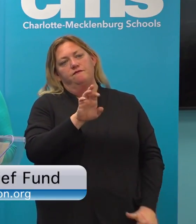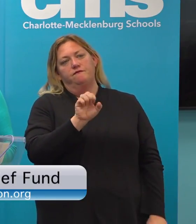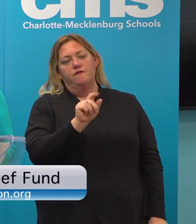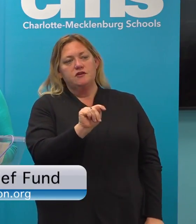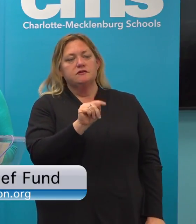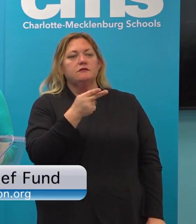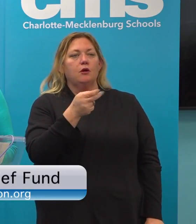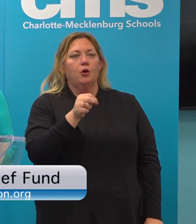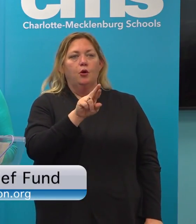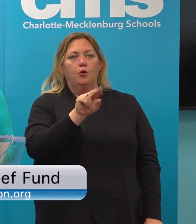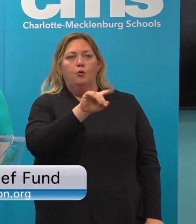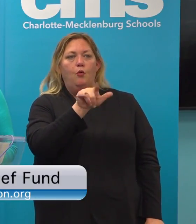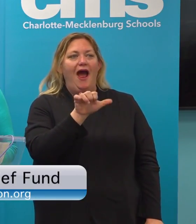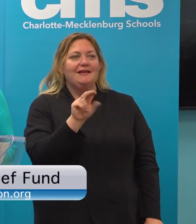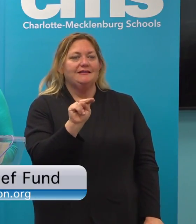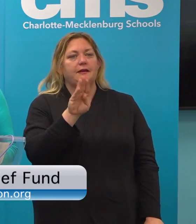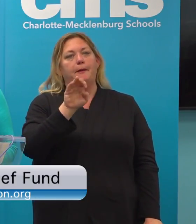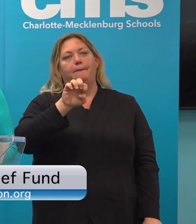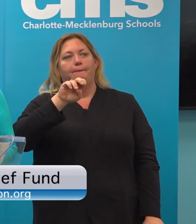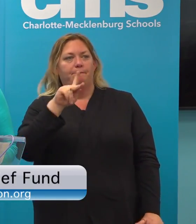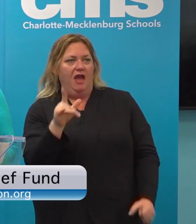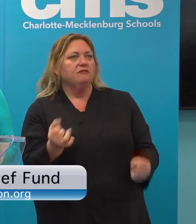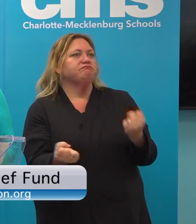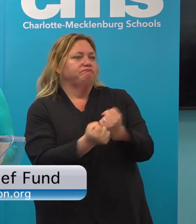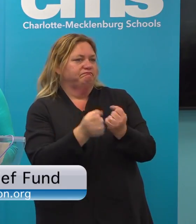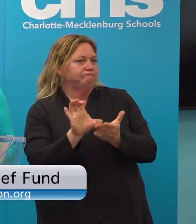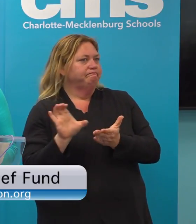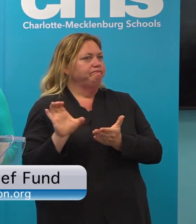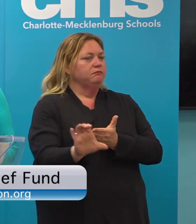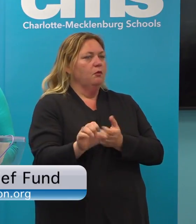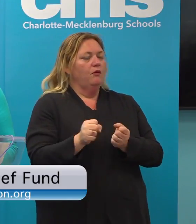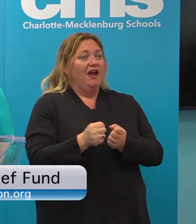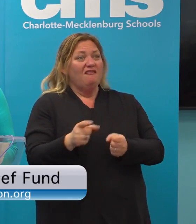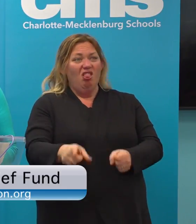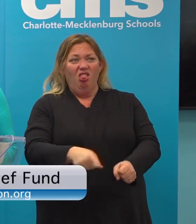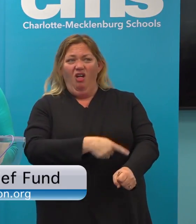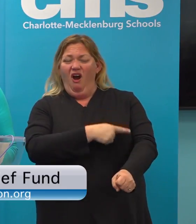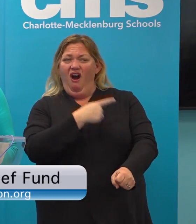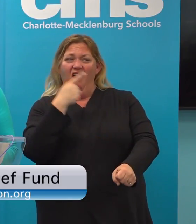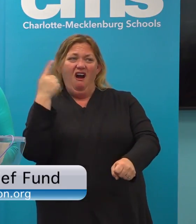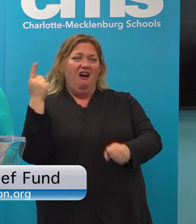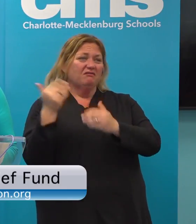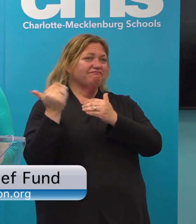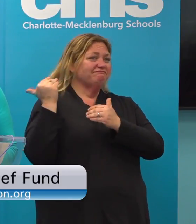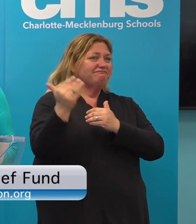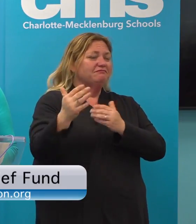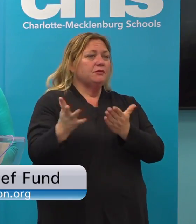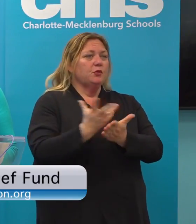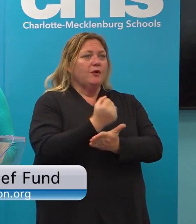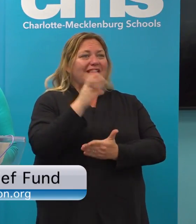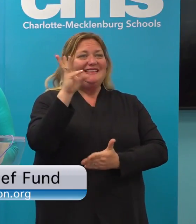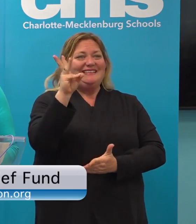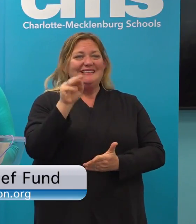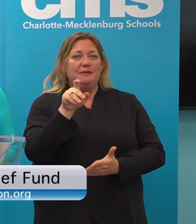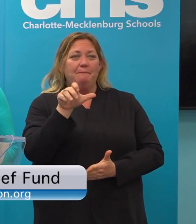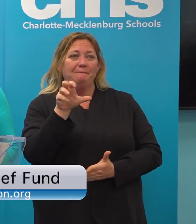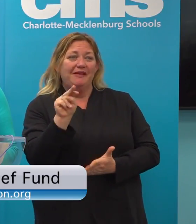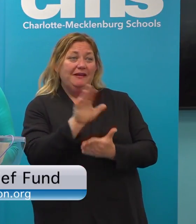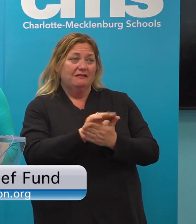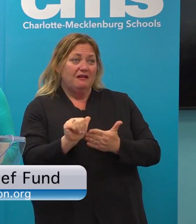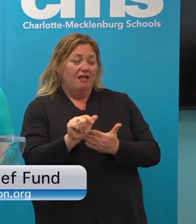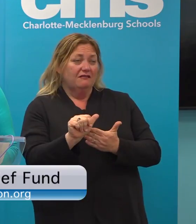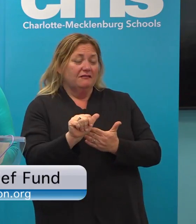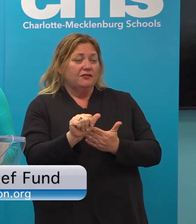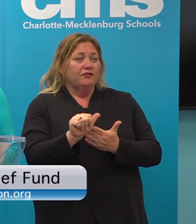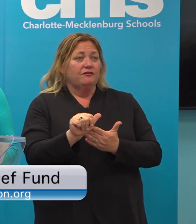have a long way to go to reach that goal of raising $1 million for 6,000 mobile hotspots, but I've lived